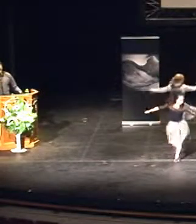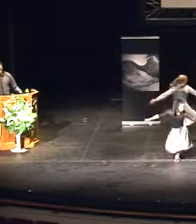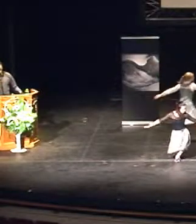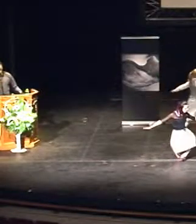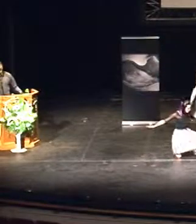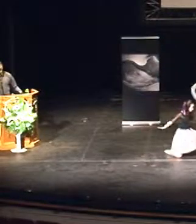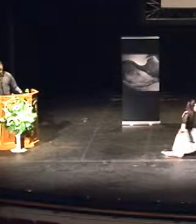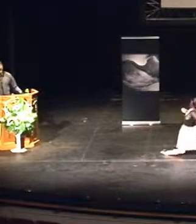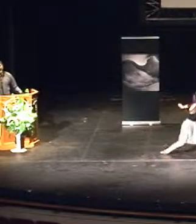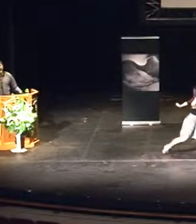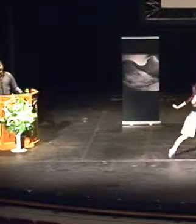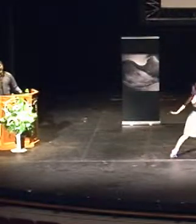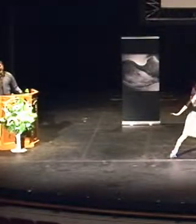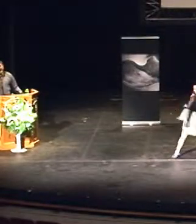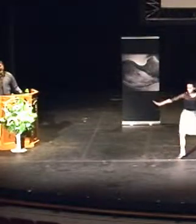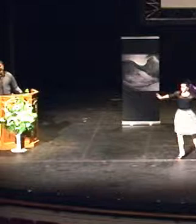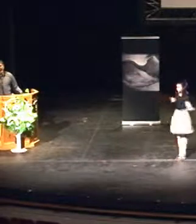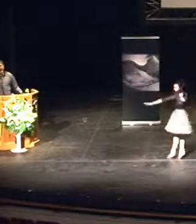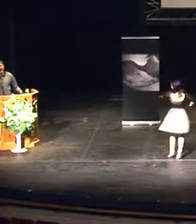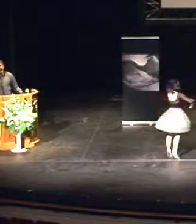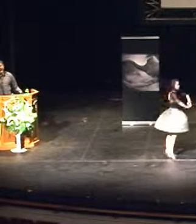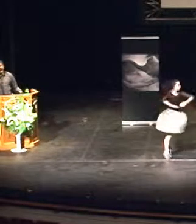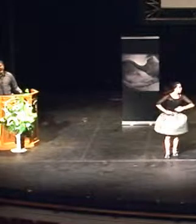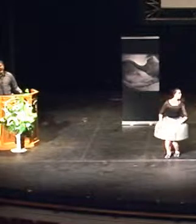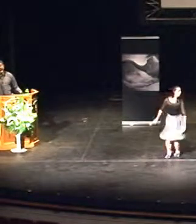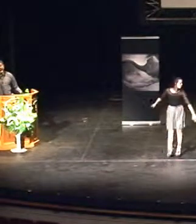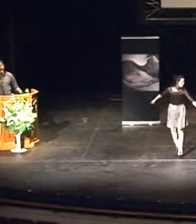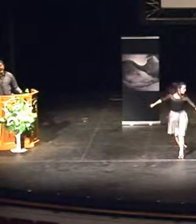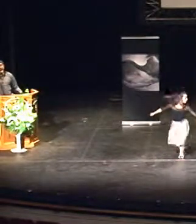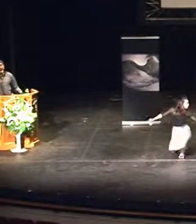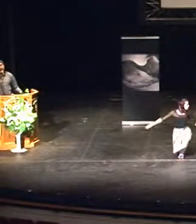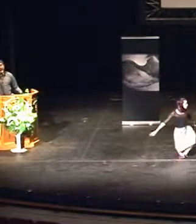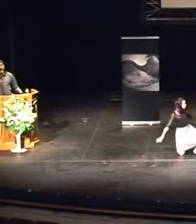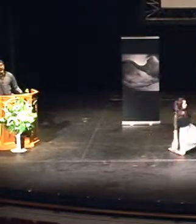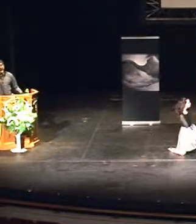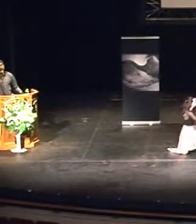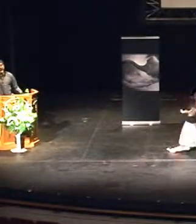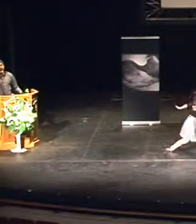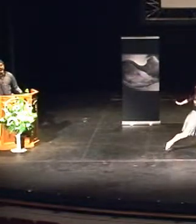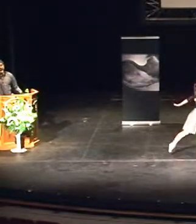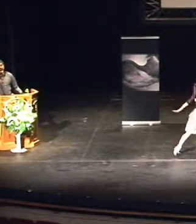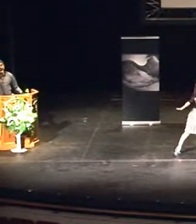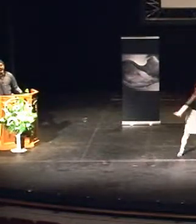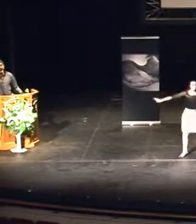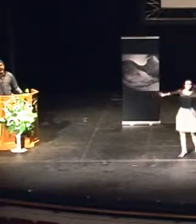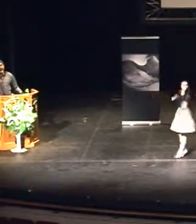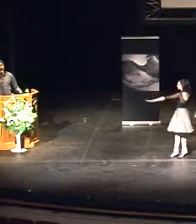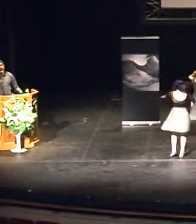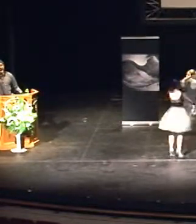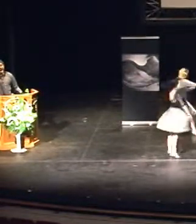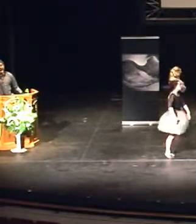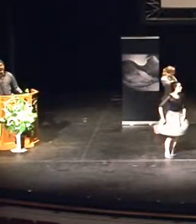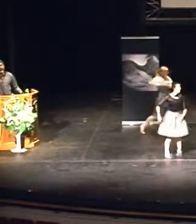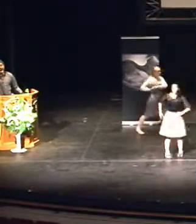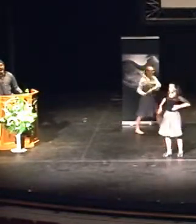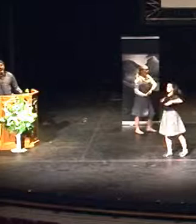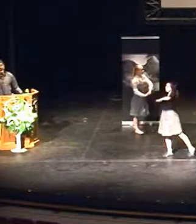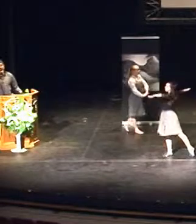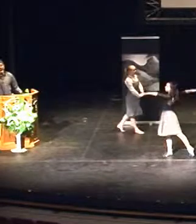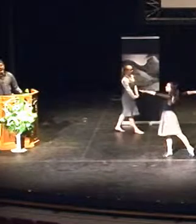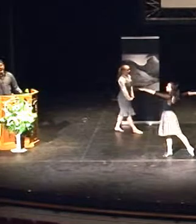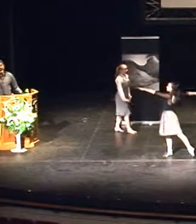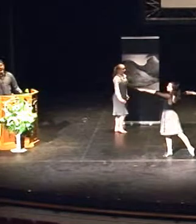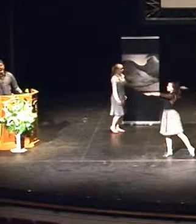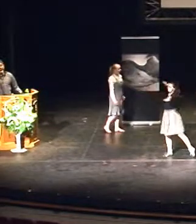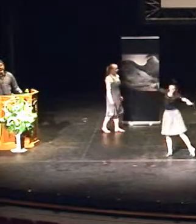I read in the paper of your misfortune and of your suffering. And